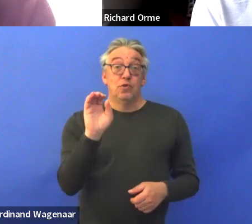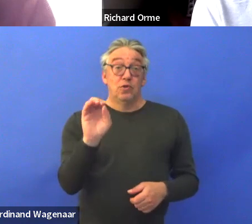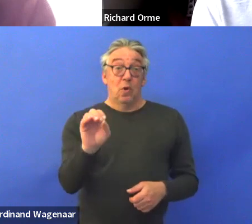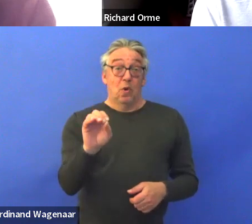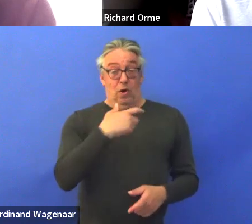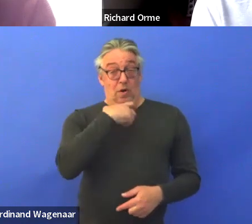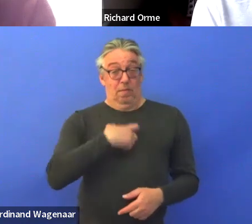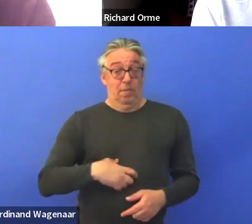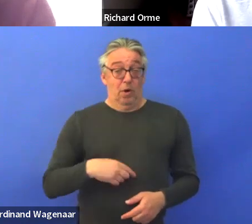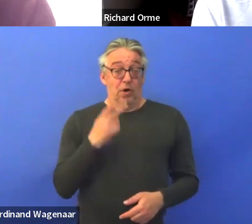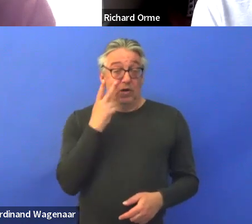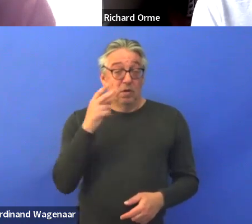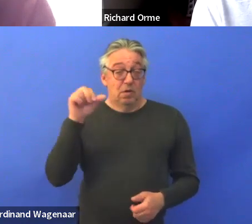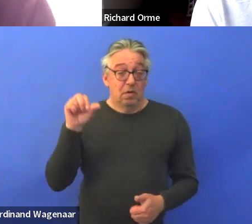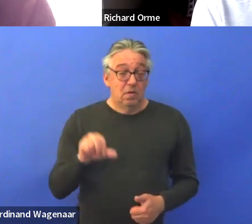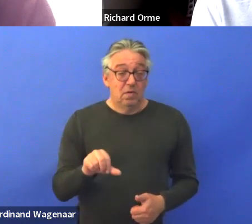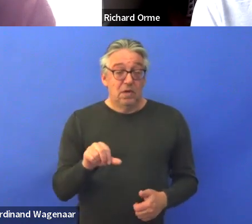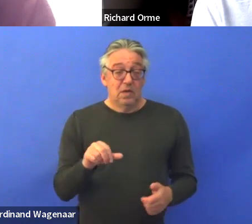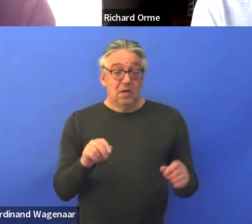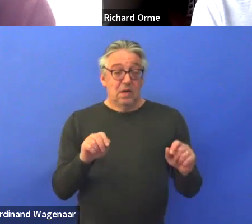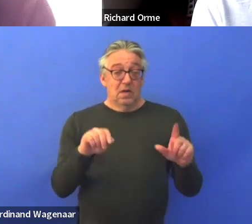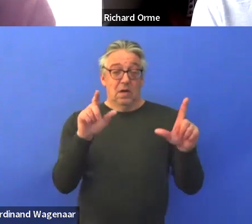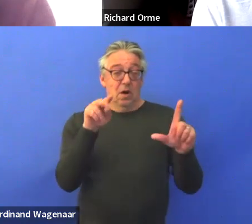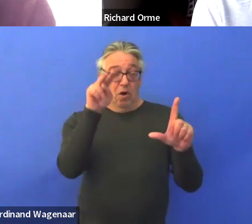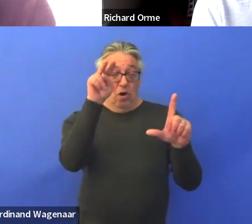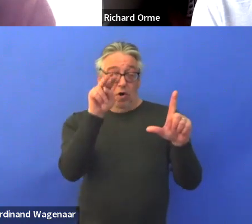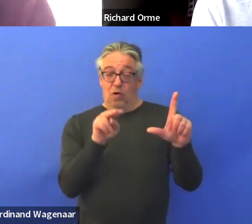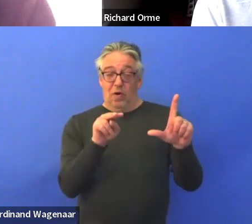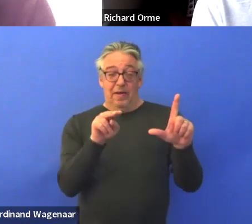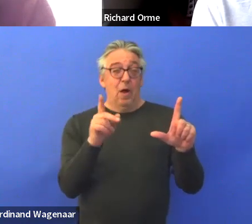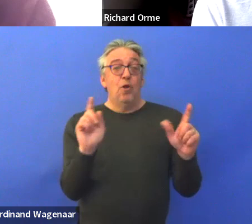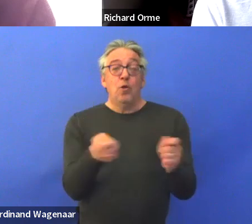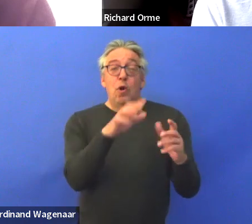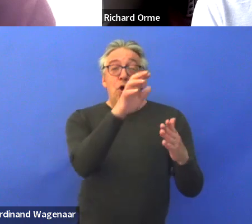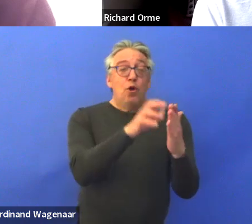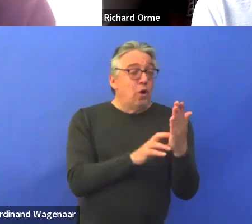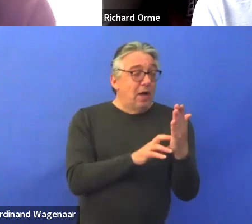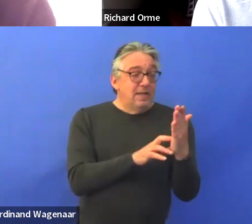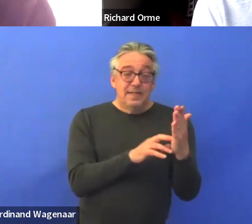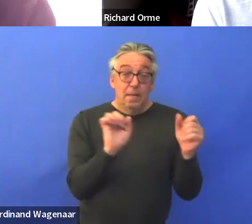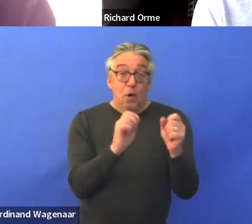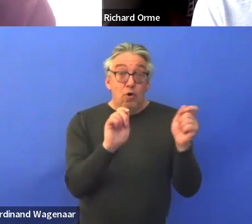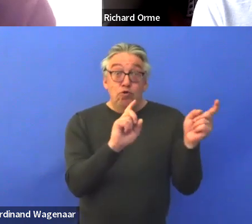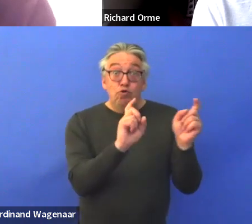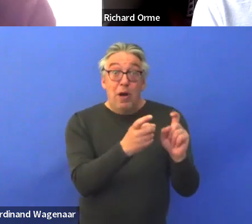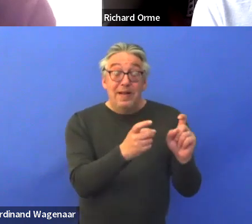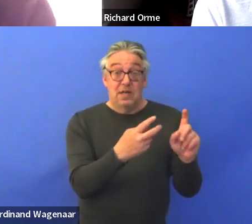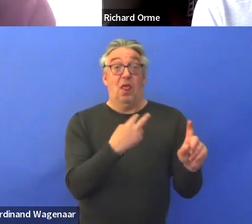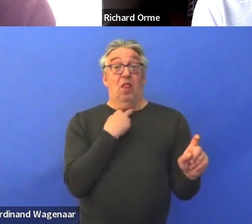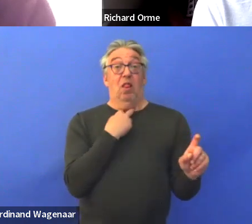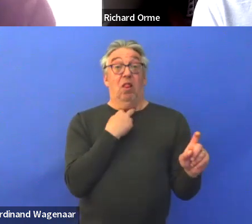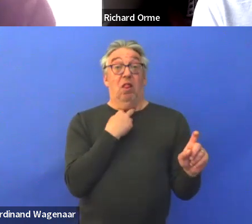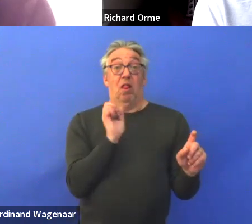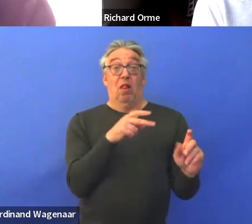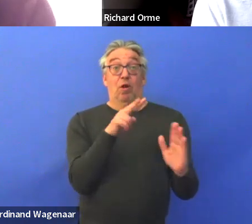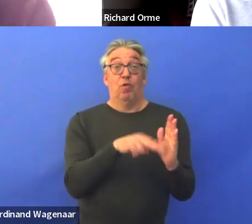regular vision can be really horrible. Whereas if they're reading an EPUB, they're able to change the font size so it works for them. So for that